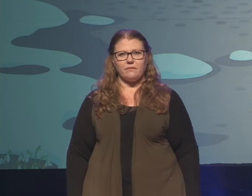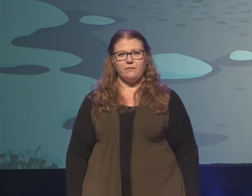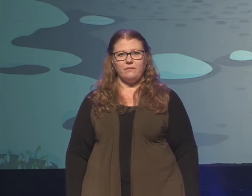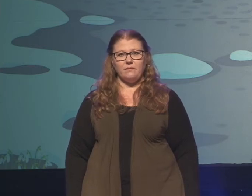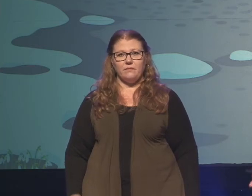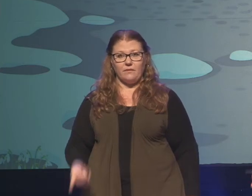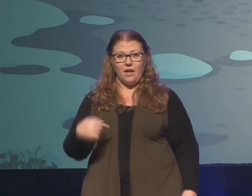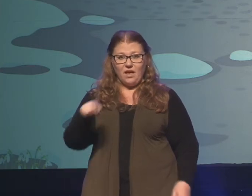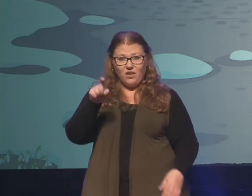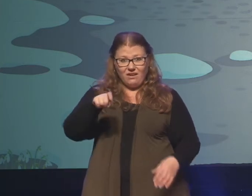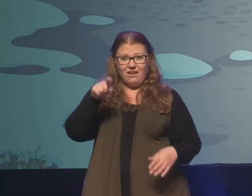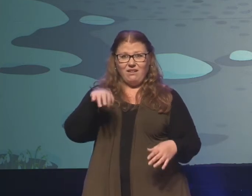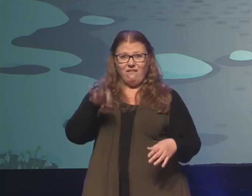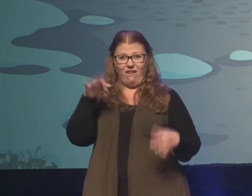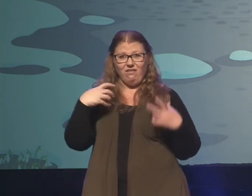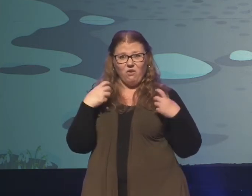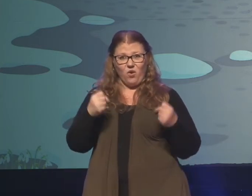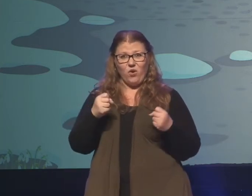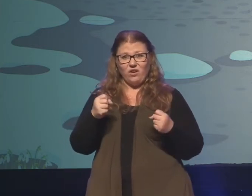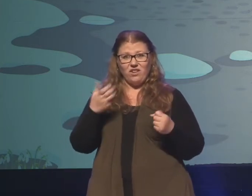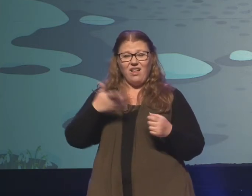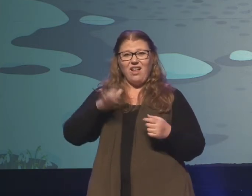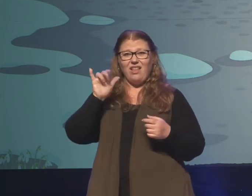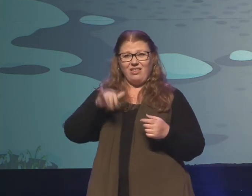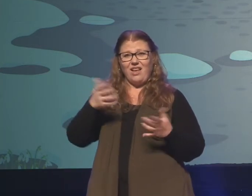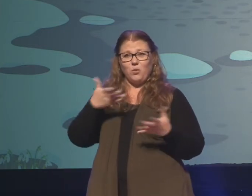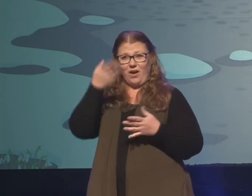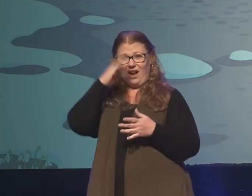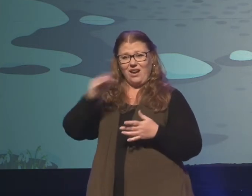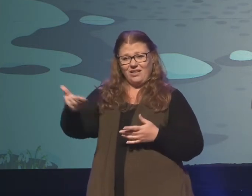And you just need to find that courage, and that's where God's inviting you into.